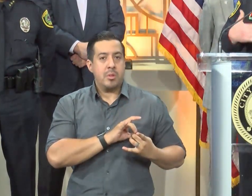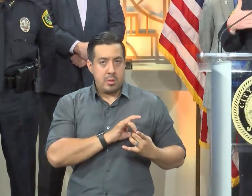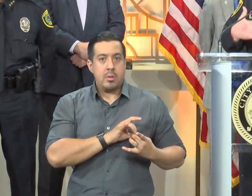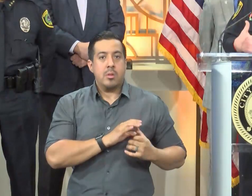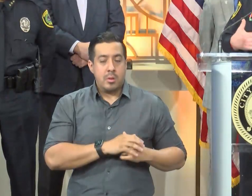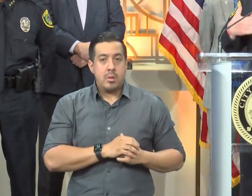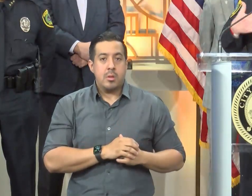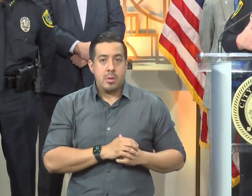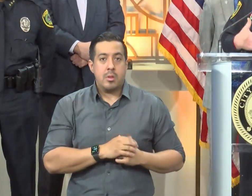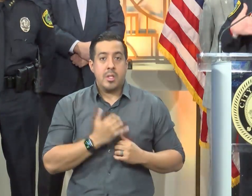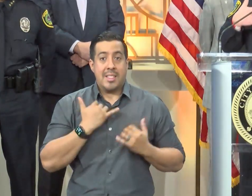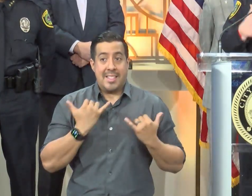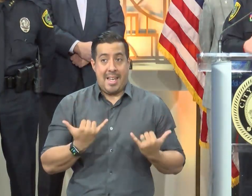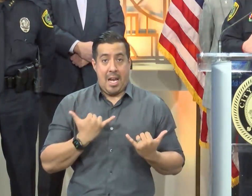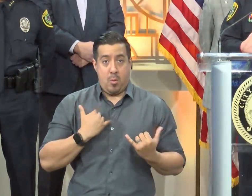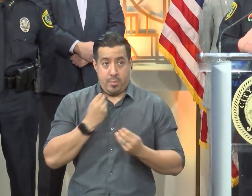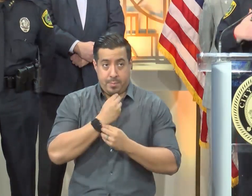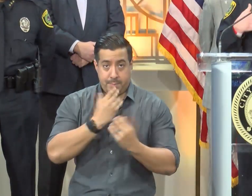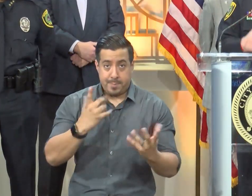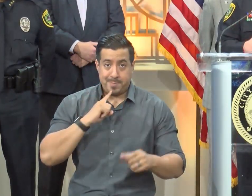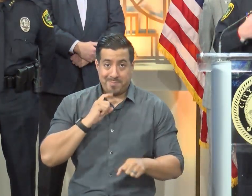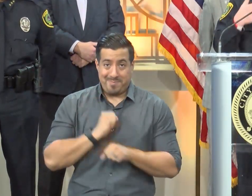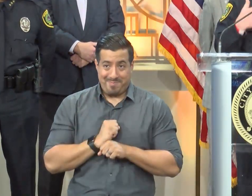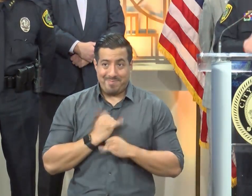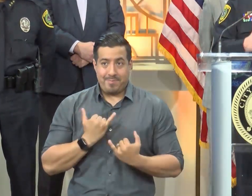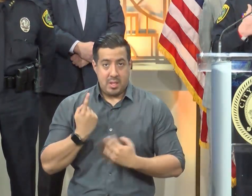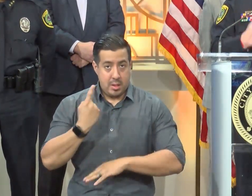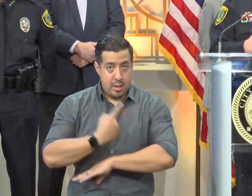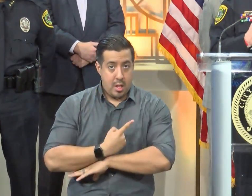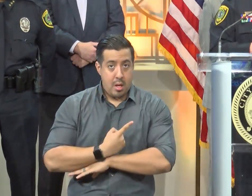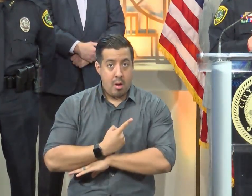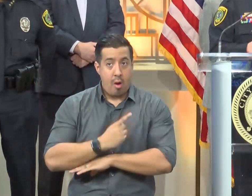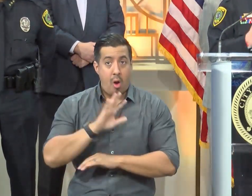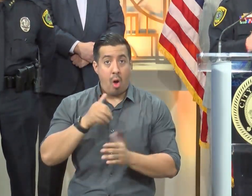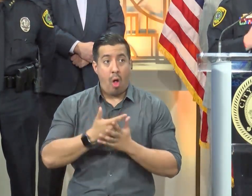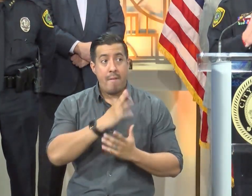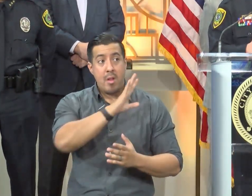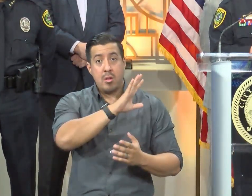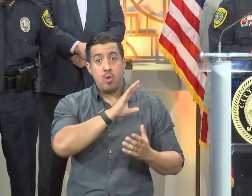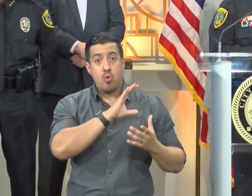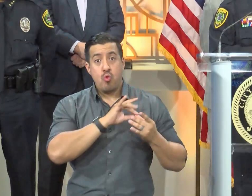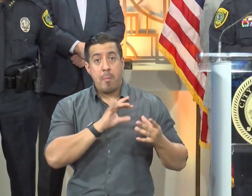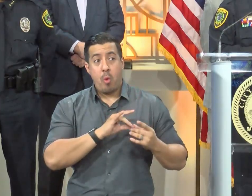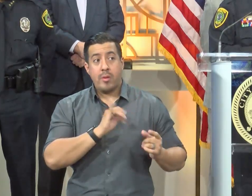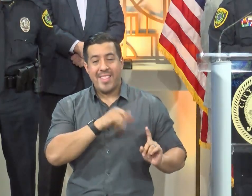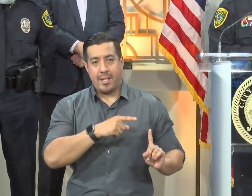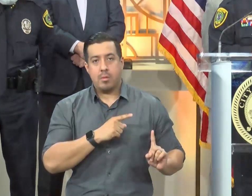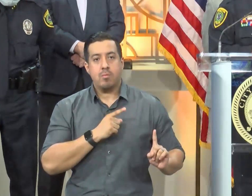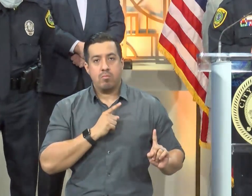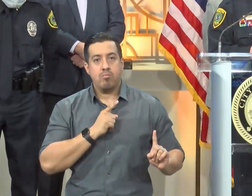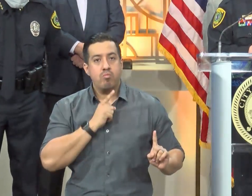privilege to confirm for you today that every single one of those reports is true.